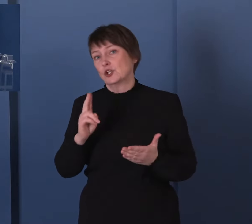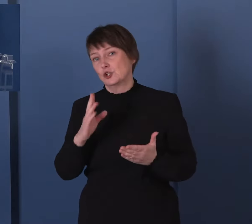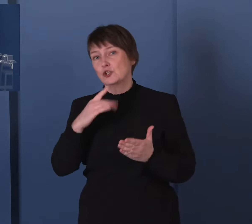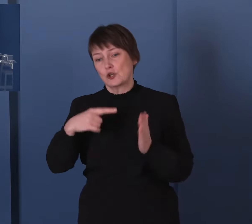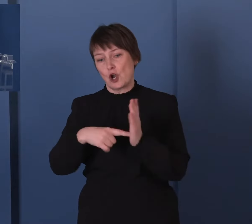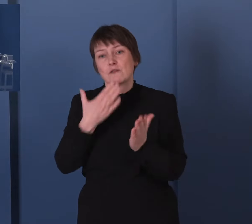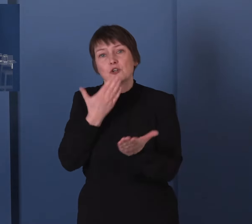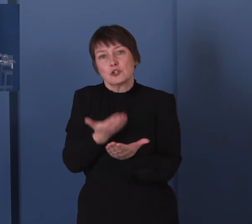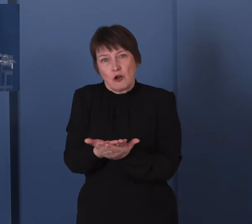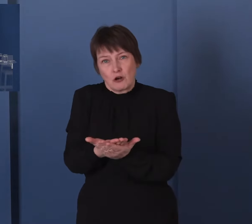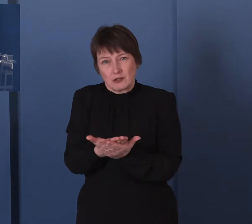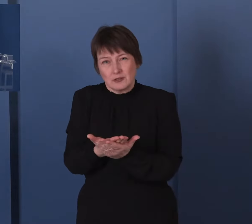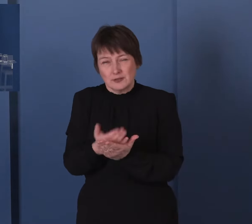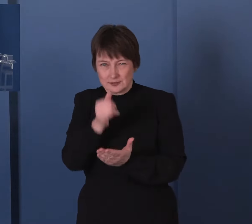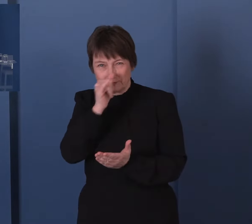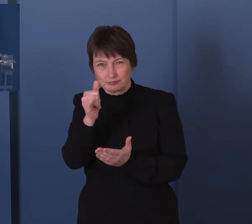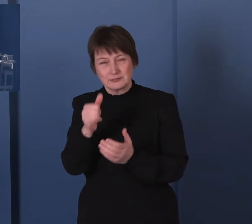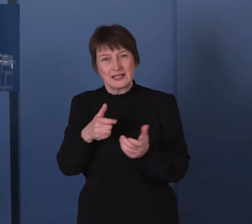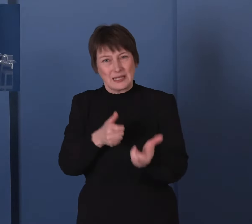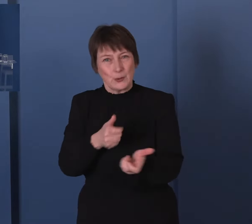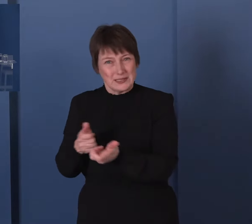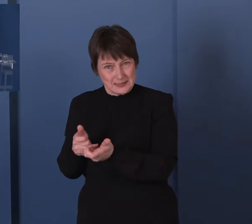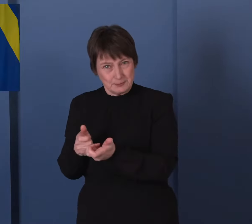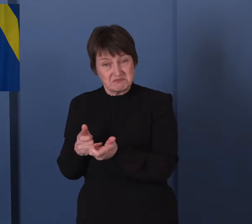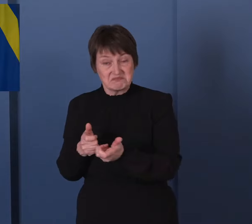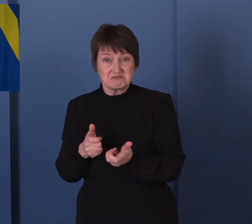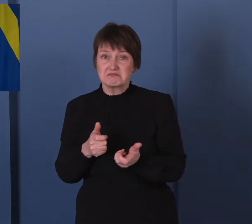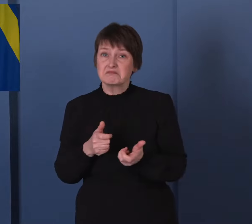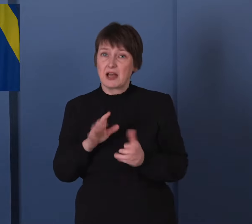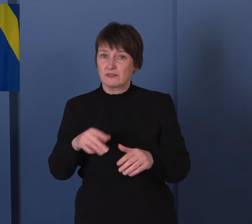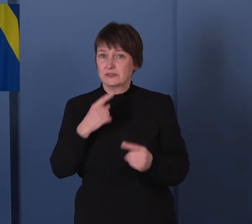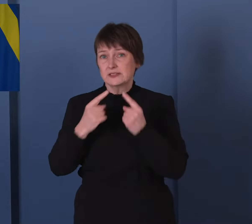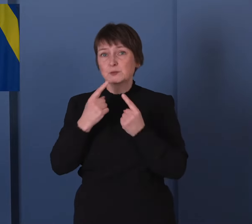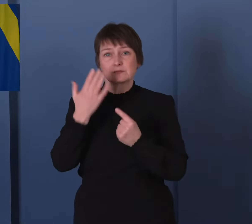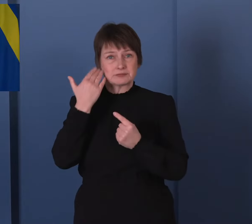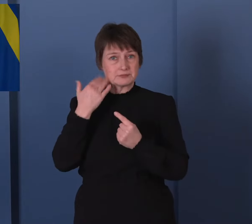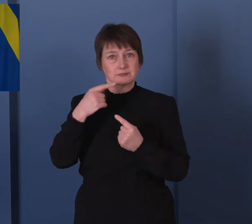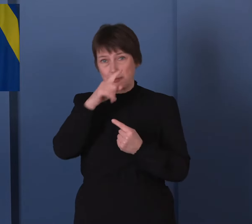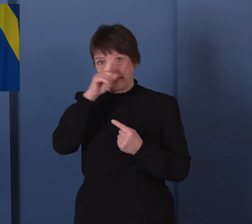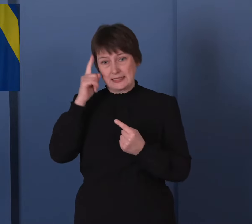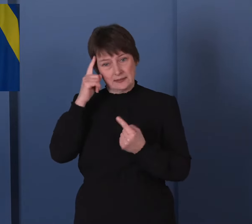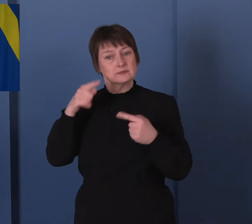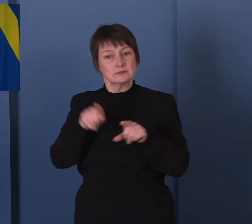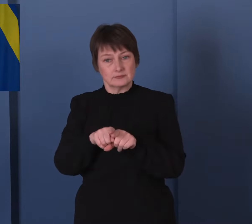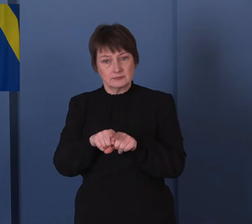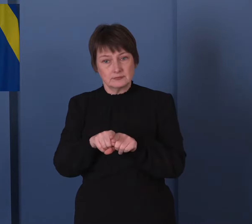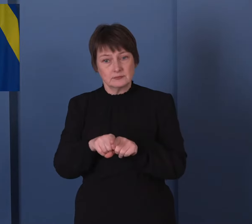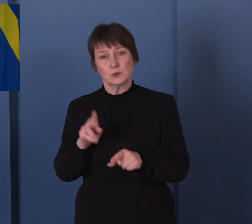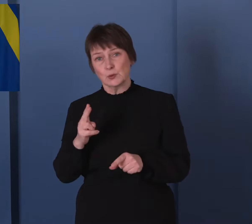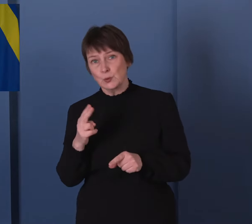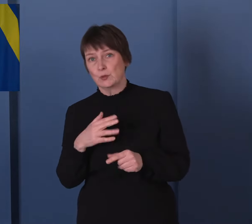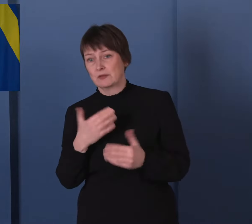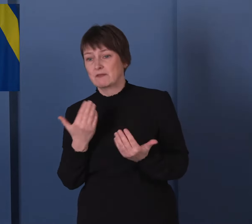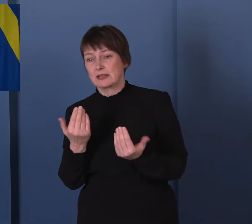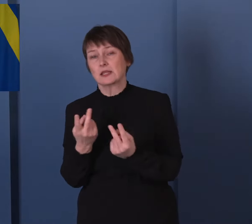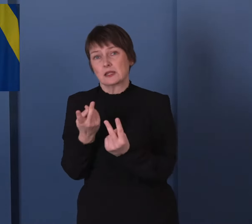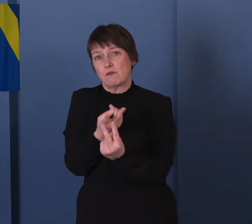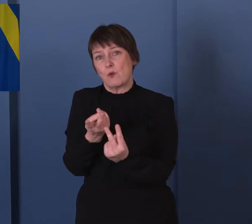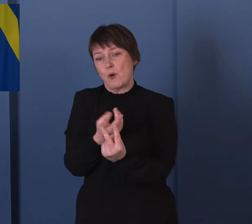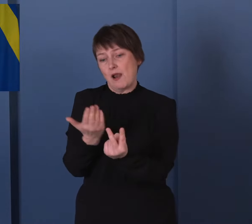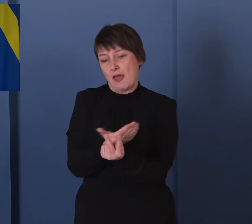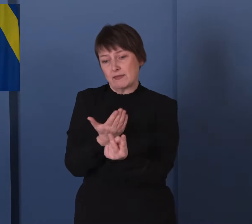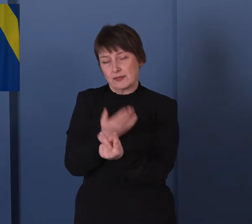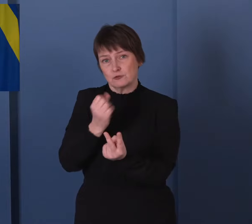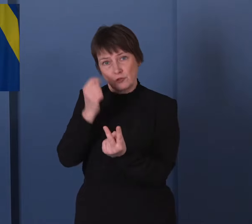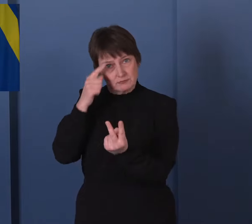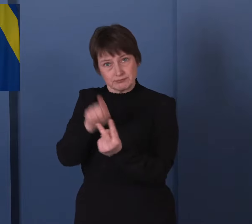Madrid. And then it's up to the two countries, Turkey and Hungary, to ratify. And we are expecting and waiting